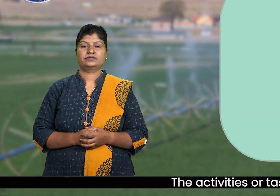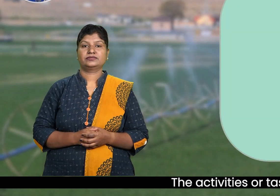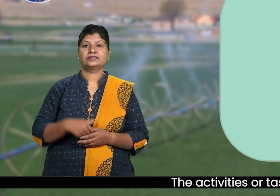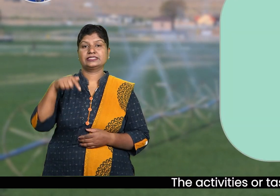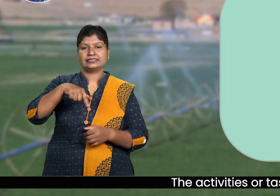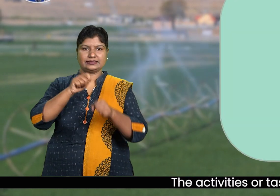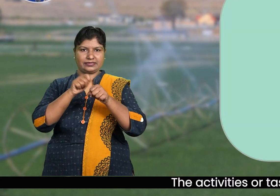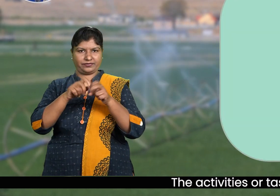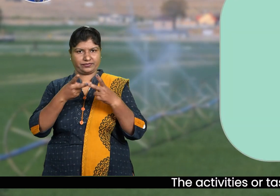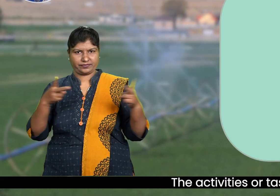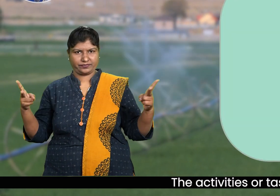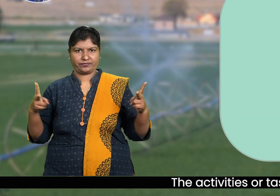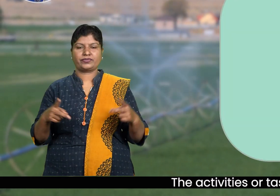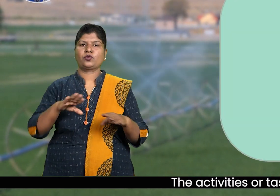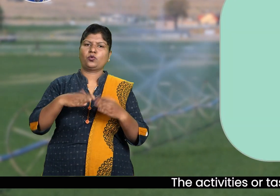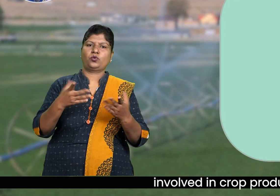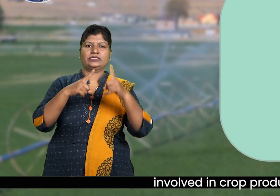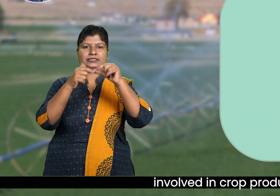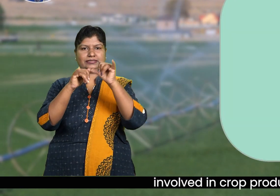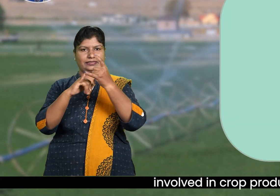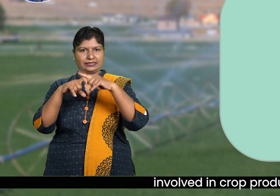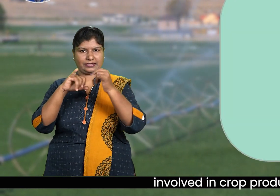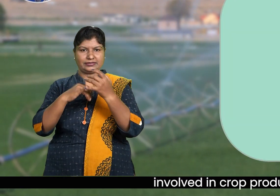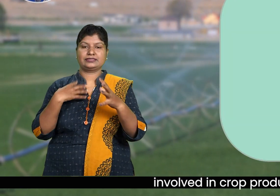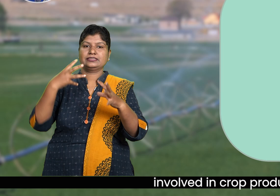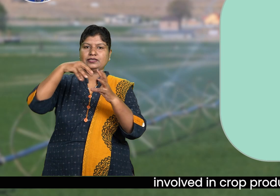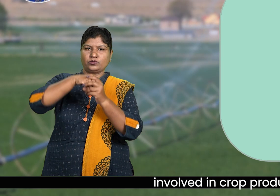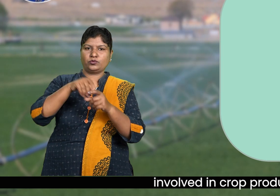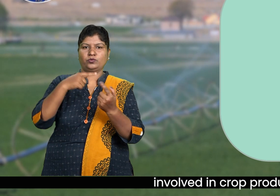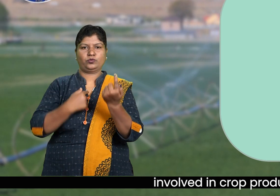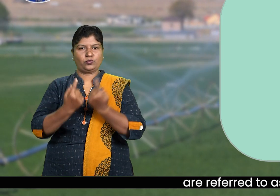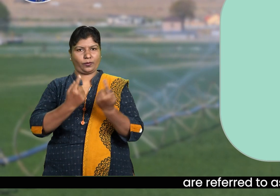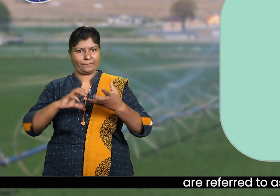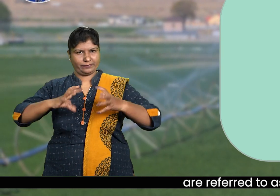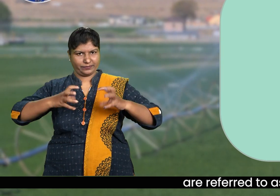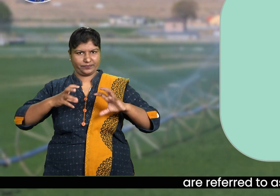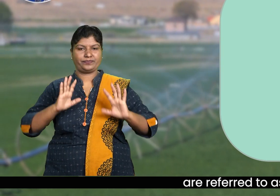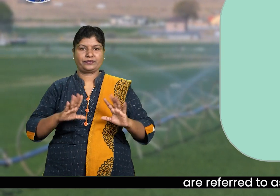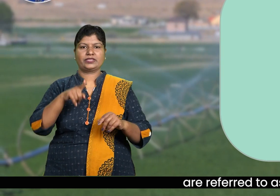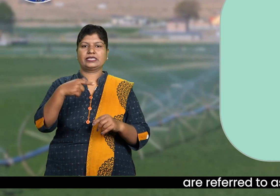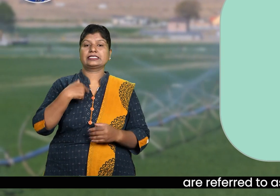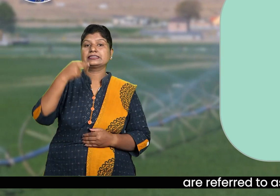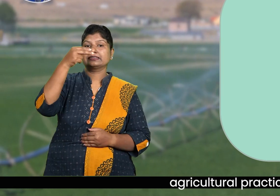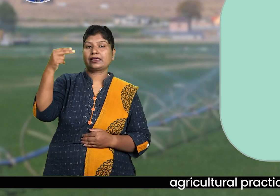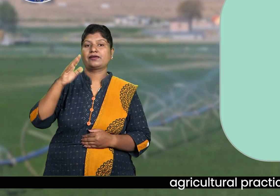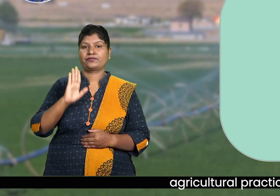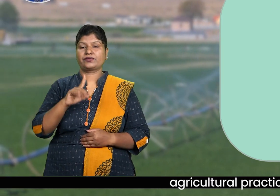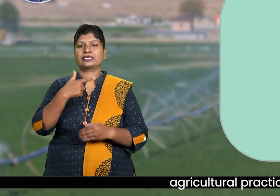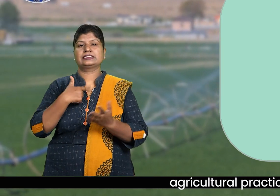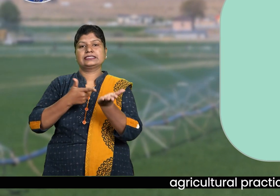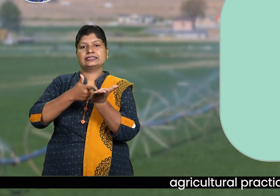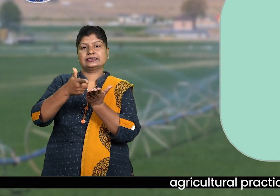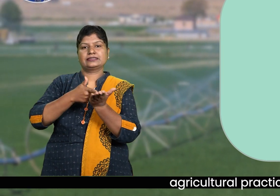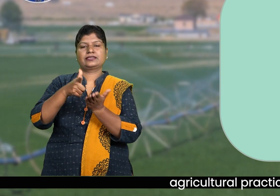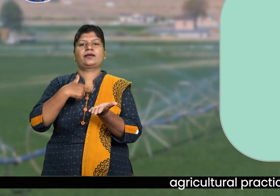The activities or tasks involved in crop production are referred to as